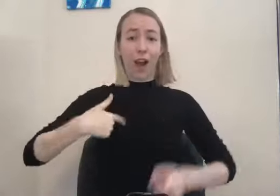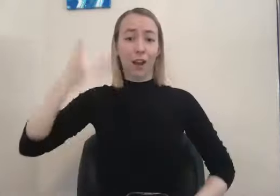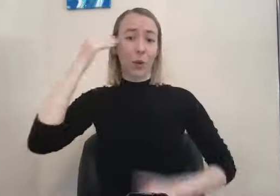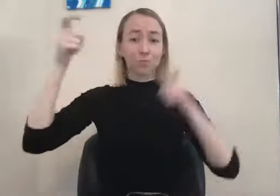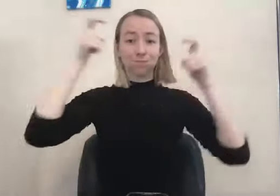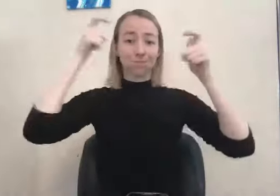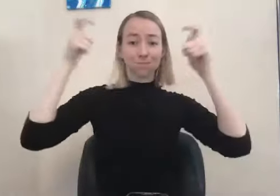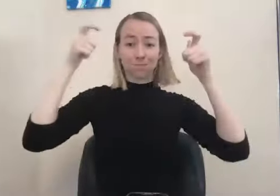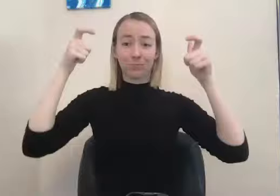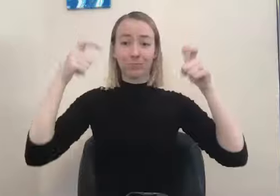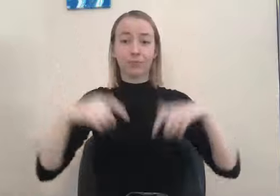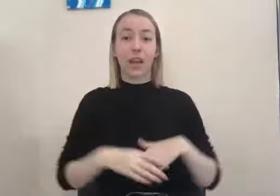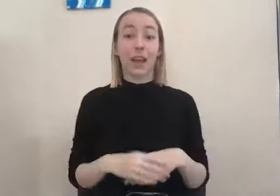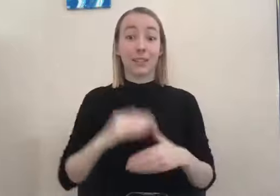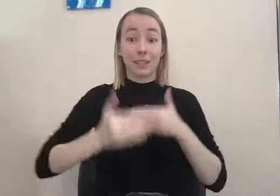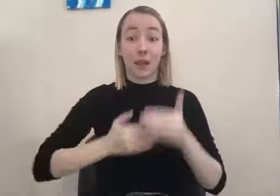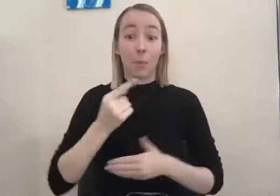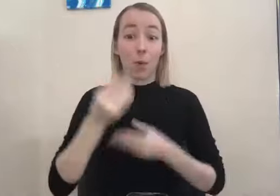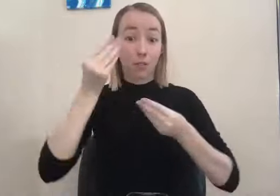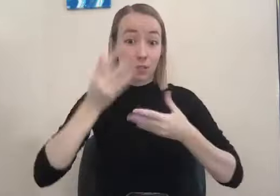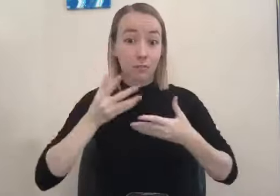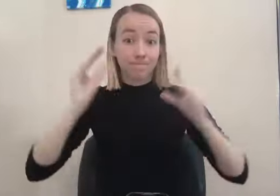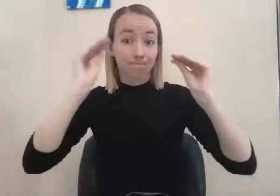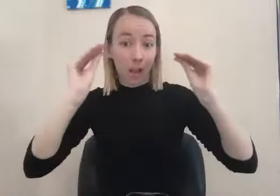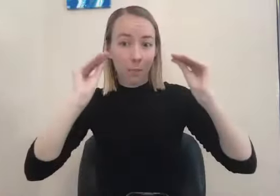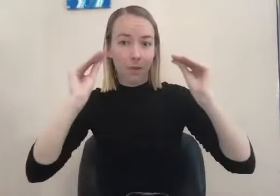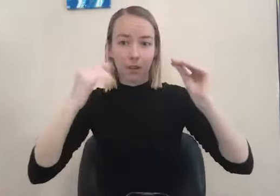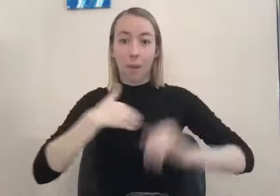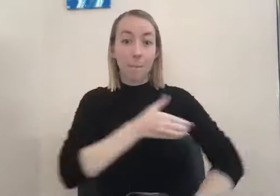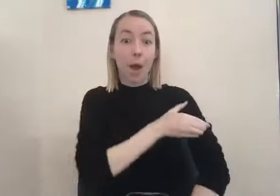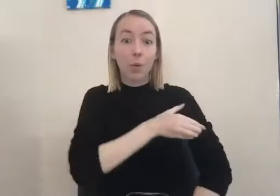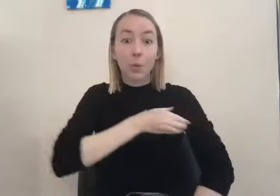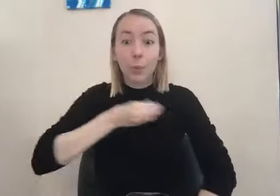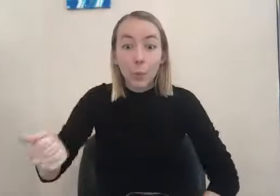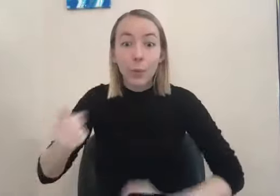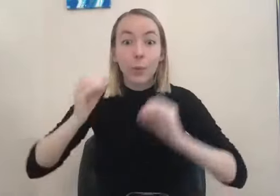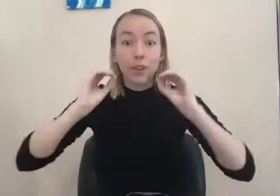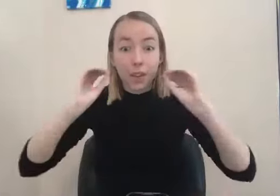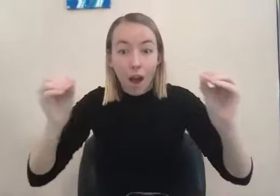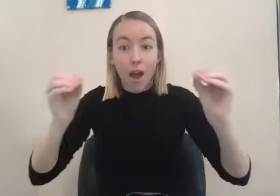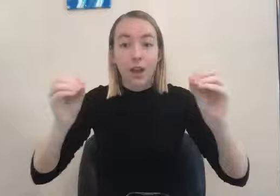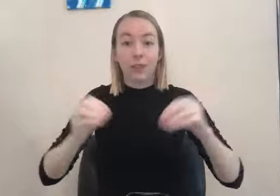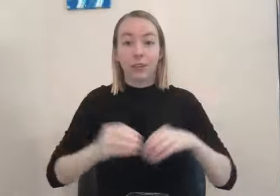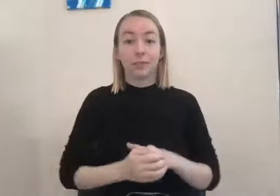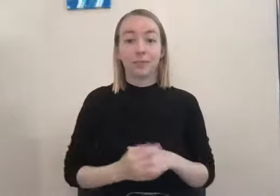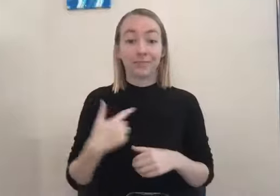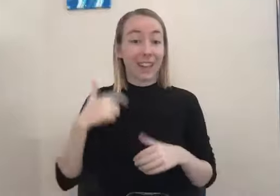been doing? I've been judging and criticising. No wonder she's pushing me away like I did with my mother. And